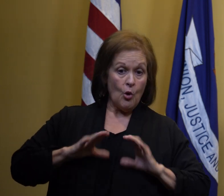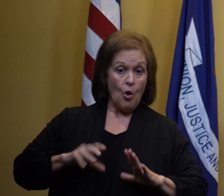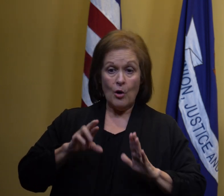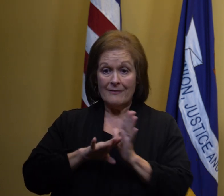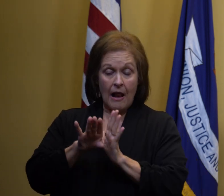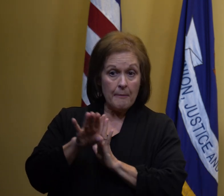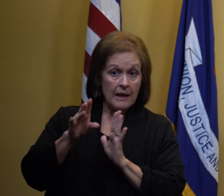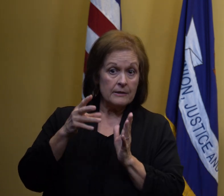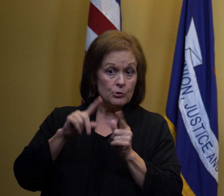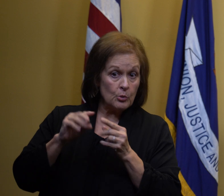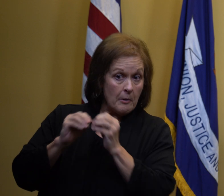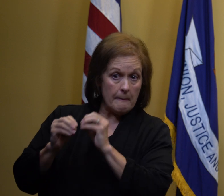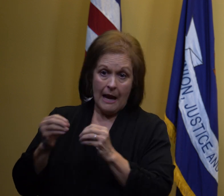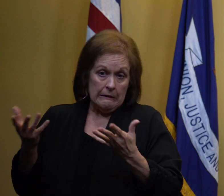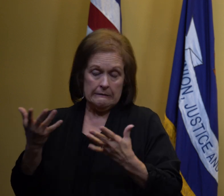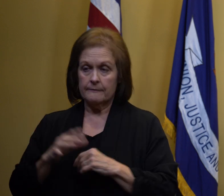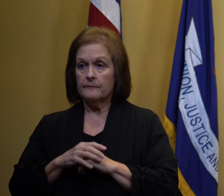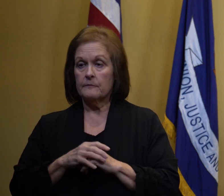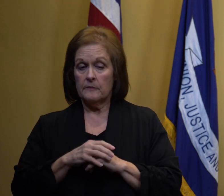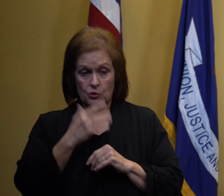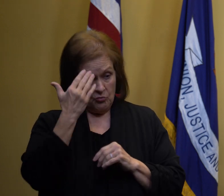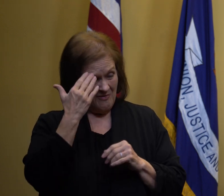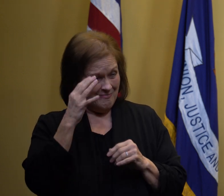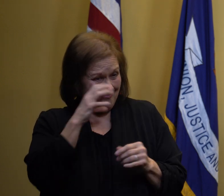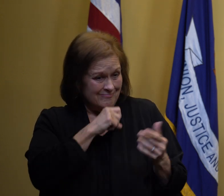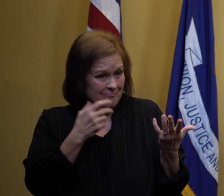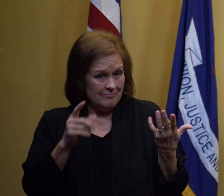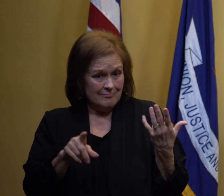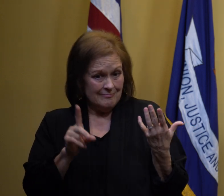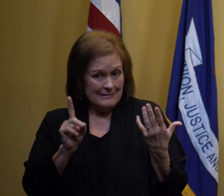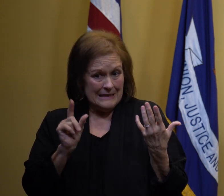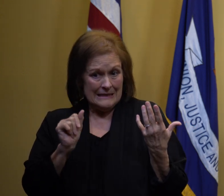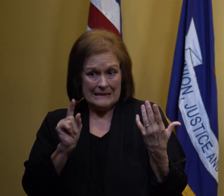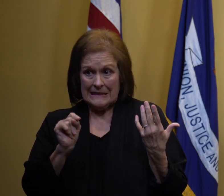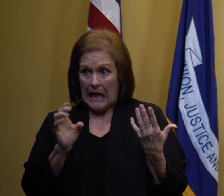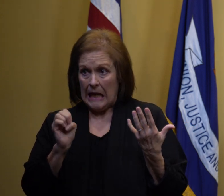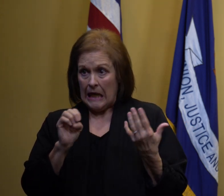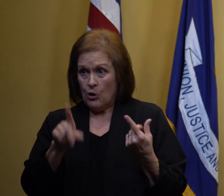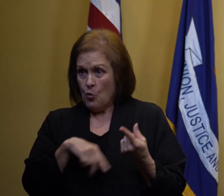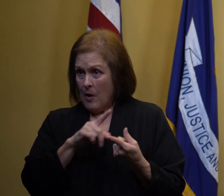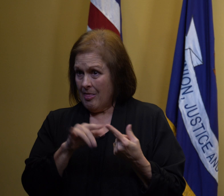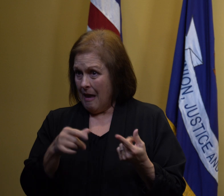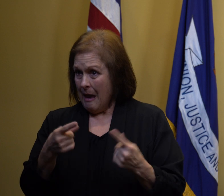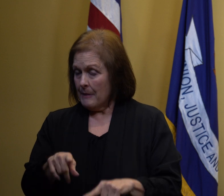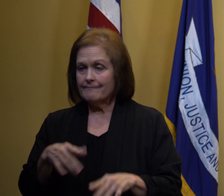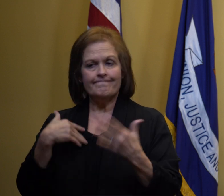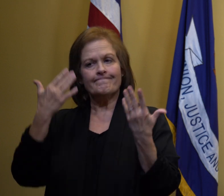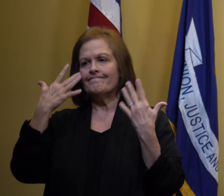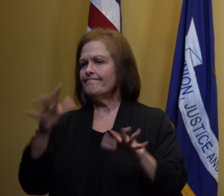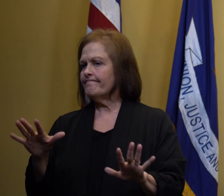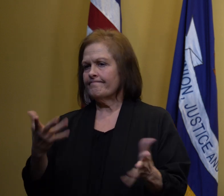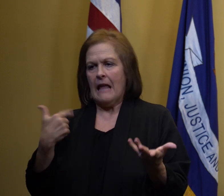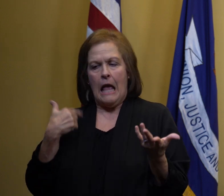for redevelopment. Is there an estimated date where a decision could possibly be made, or a time frame? I'm not